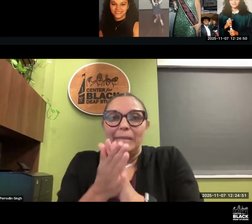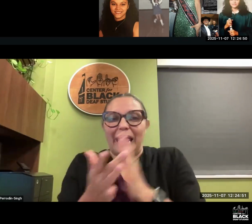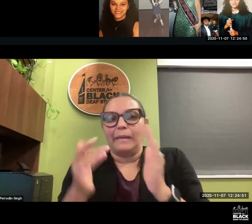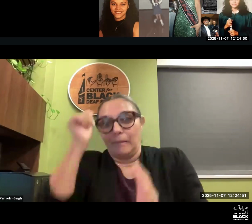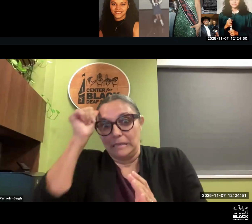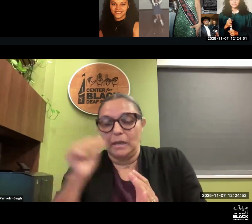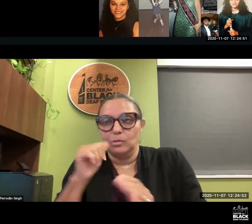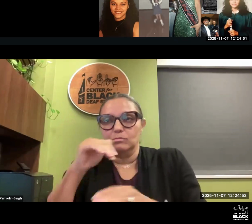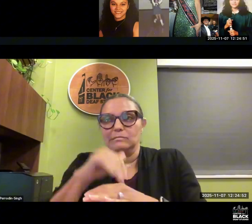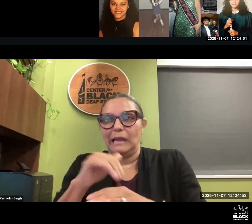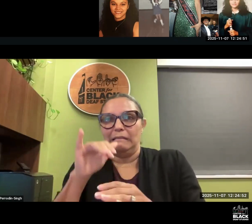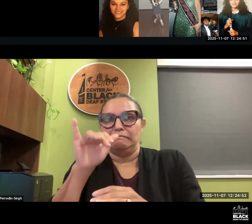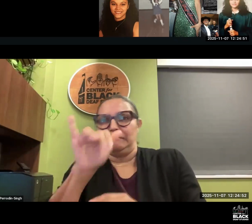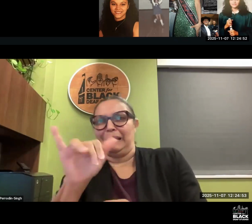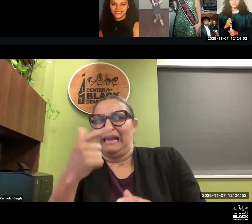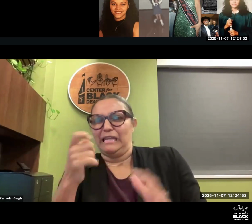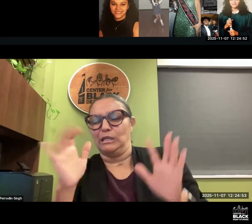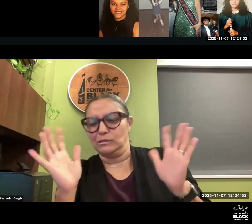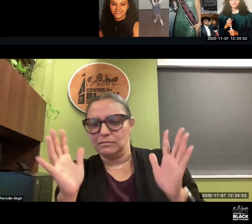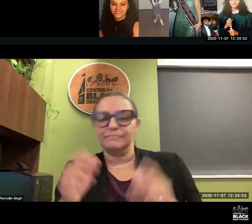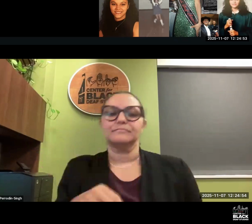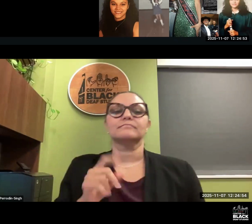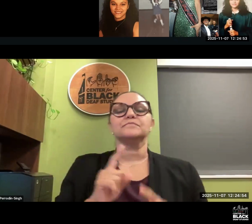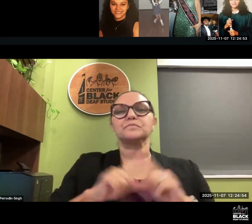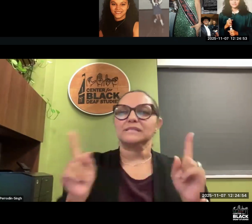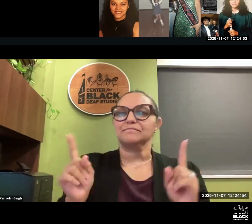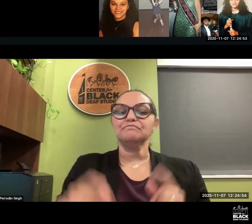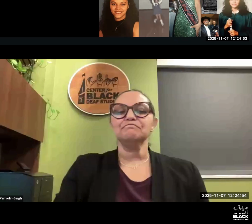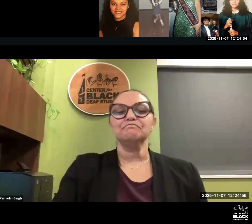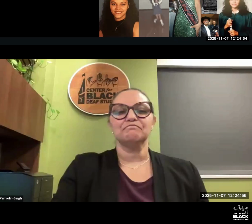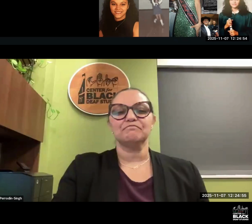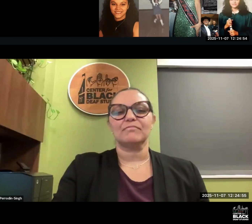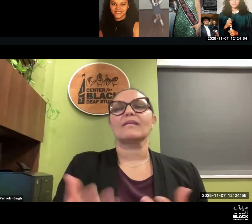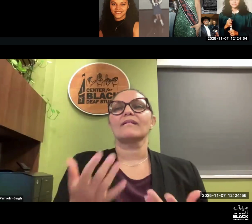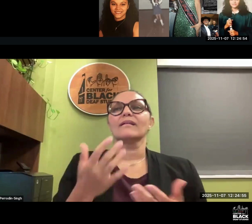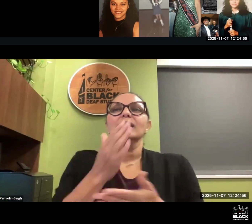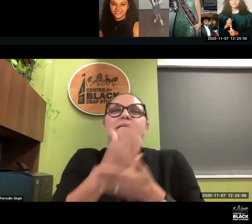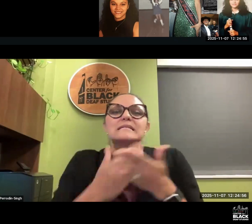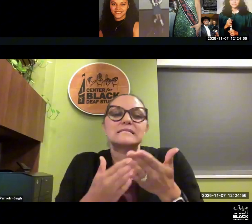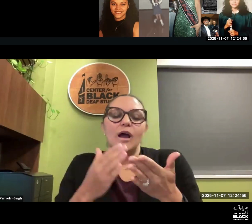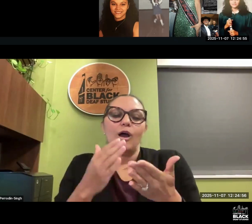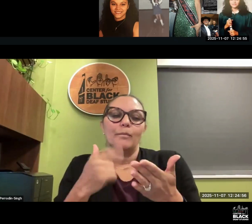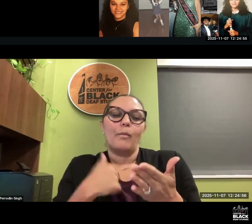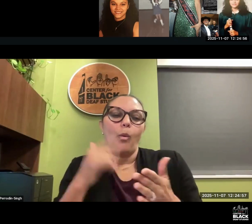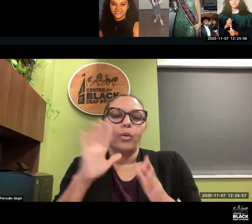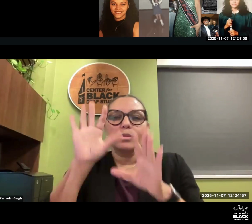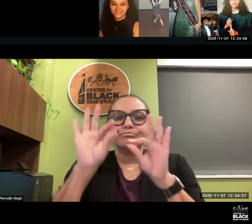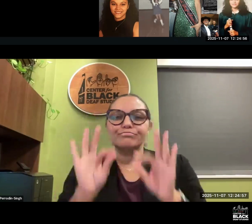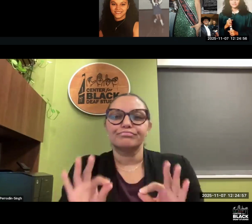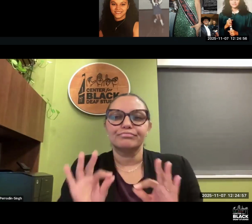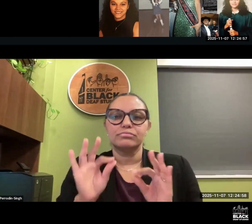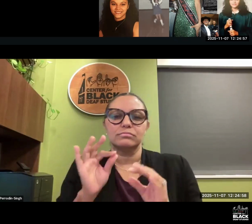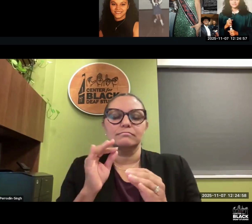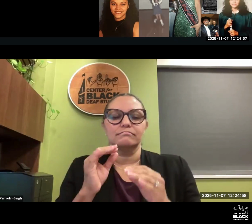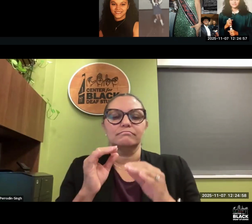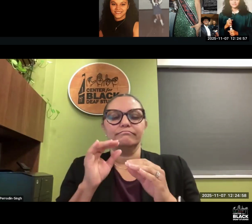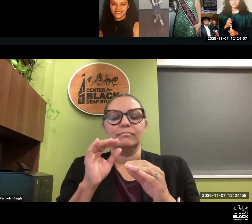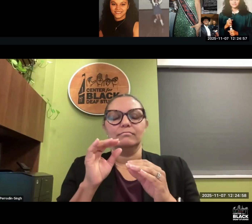This structure allowed for me to really show my experience through these different phases, especially at that point when I first